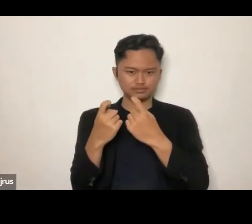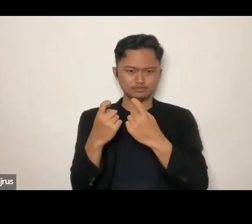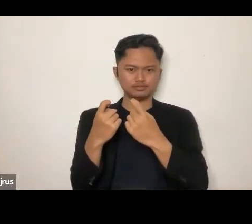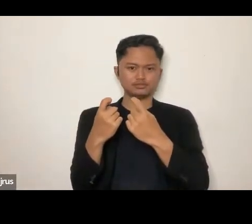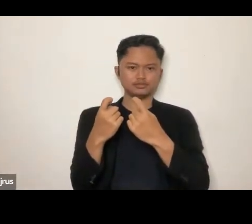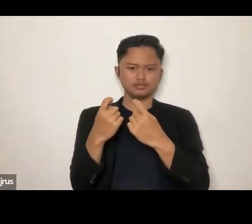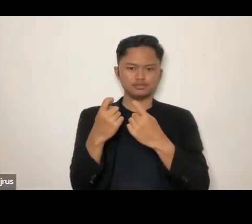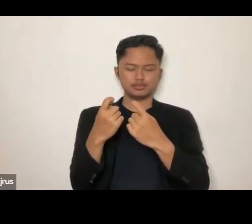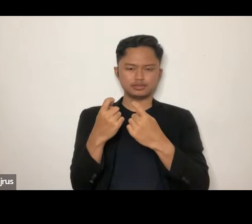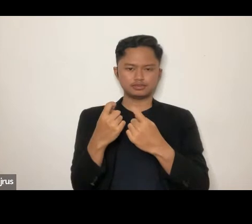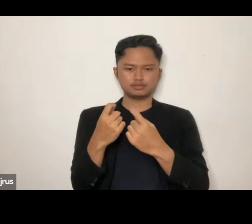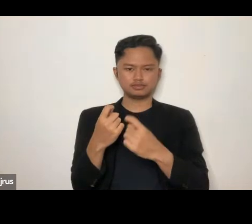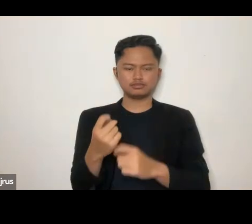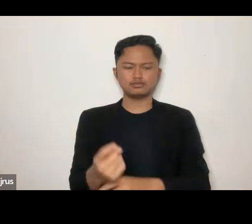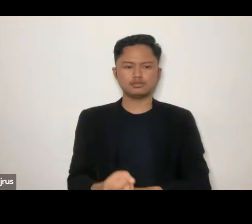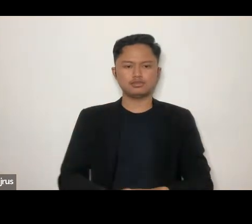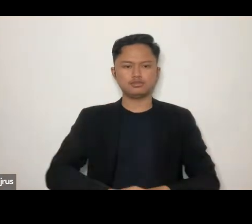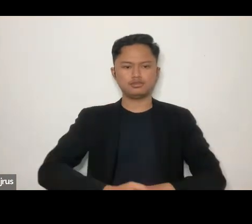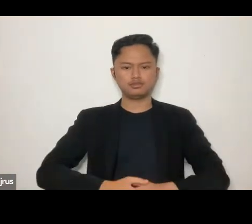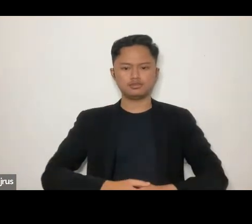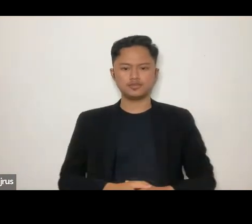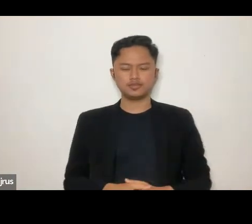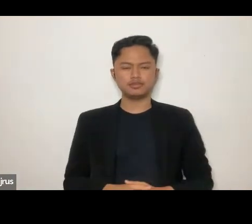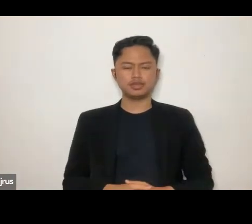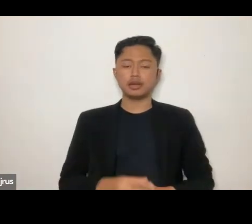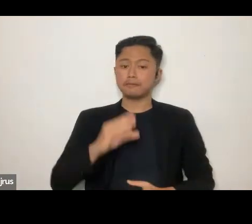that, in the morning,